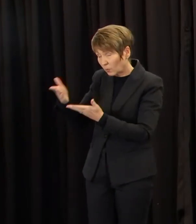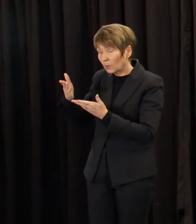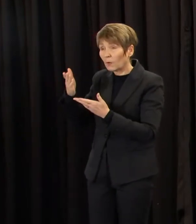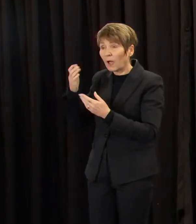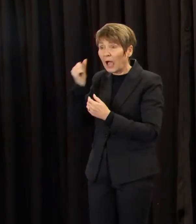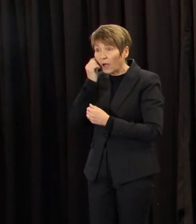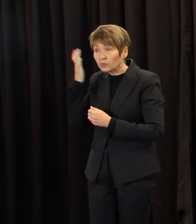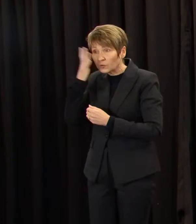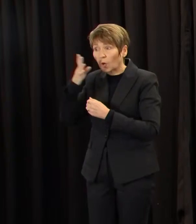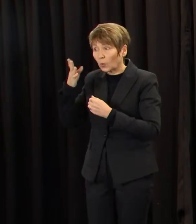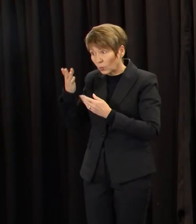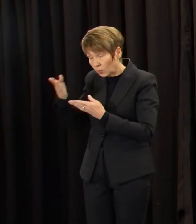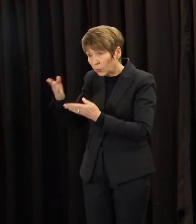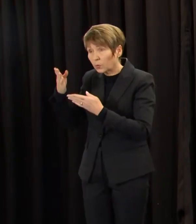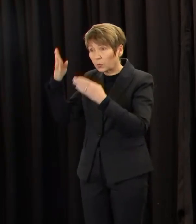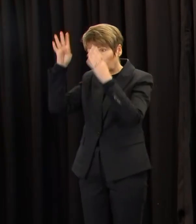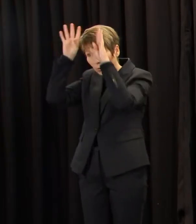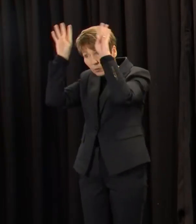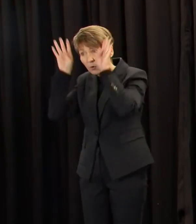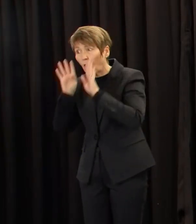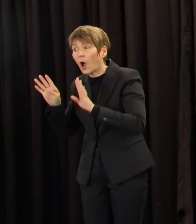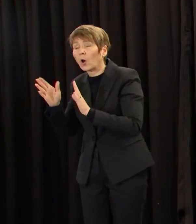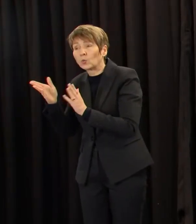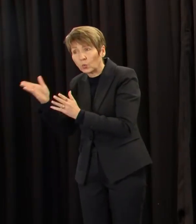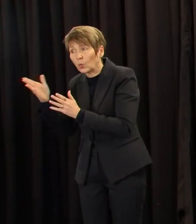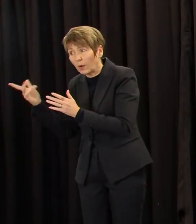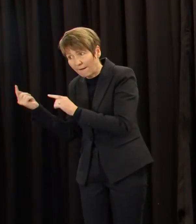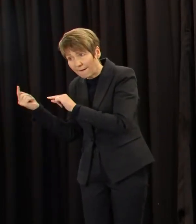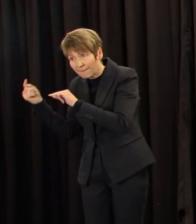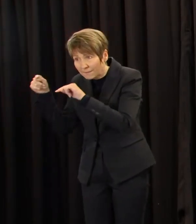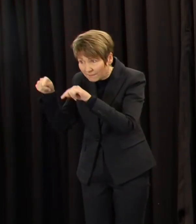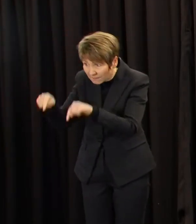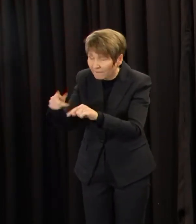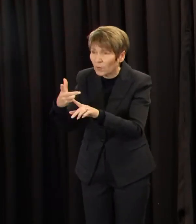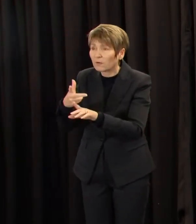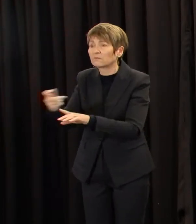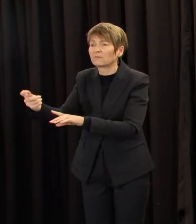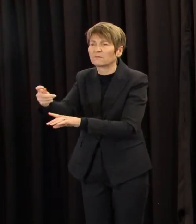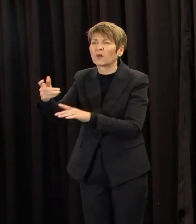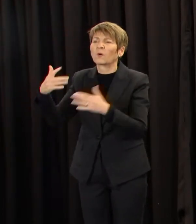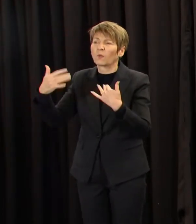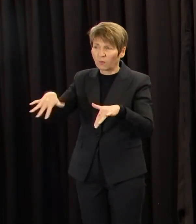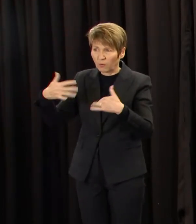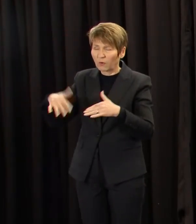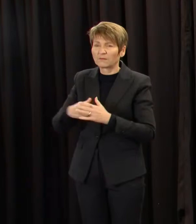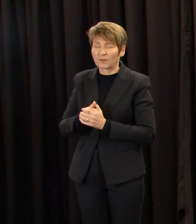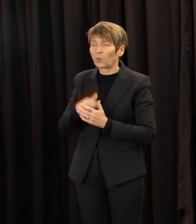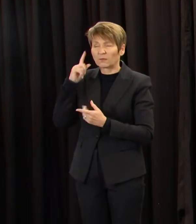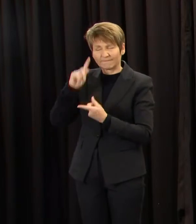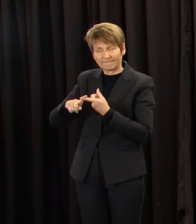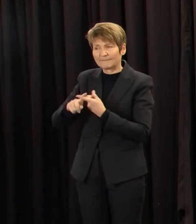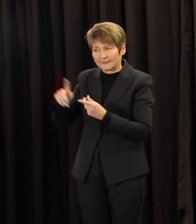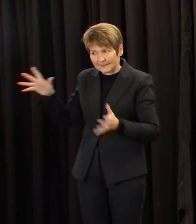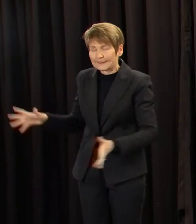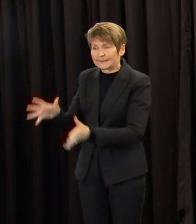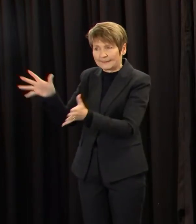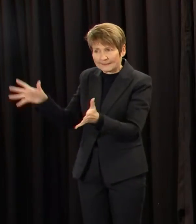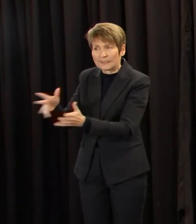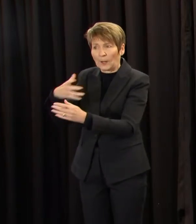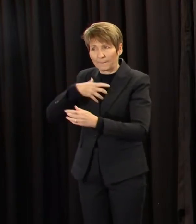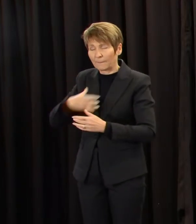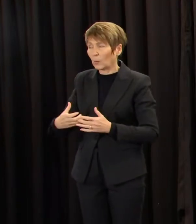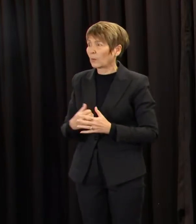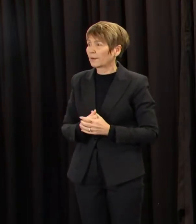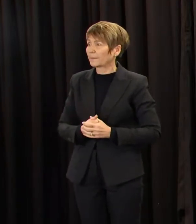had an effect, and I just thank everybody in those communities for coming forward and getting vaccinated. There's still more to do, and we'll keep doing it. What's the biggest difference between us here